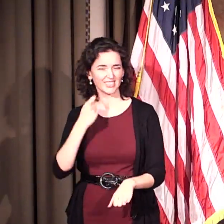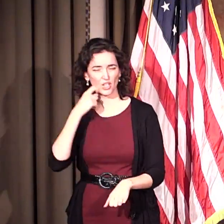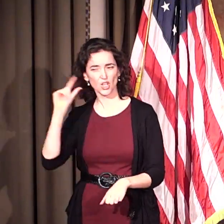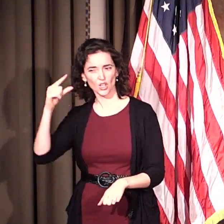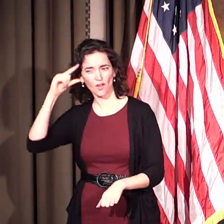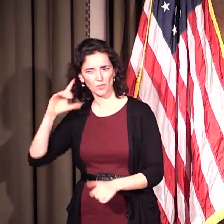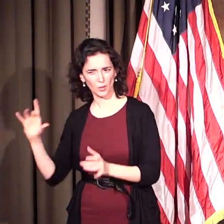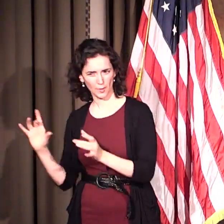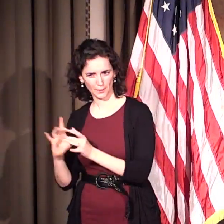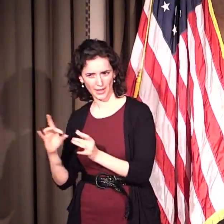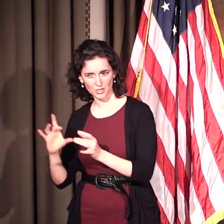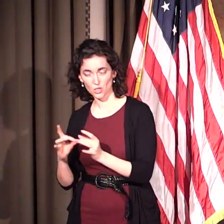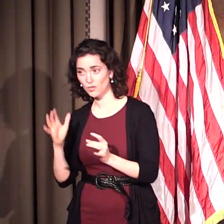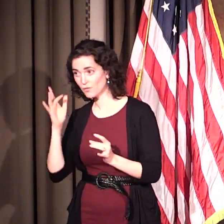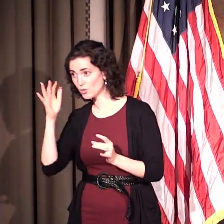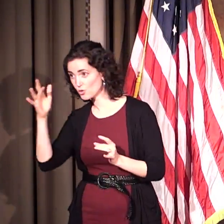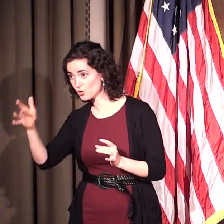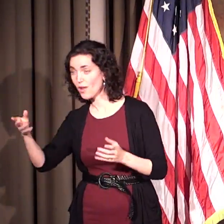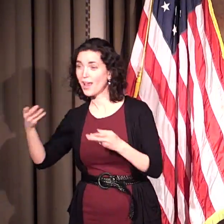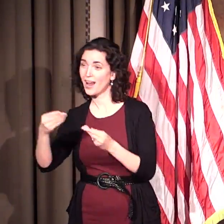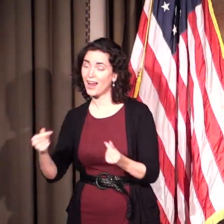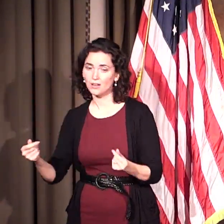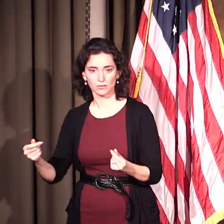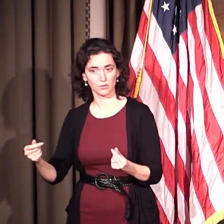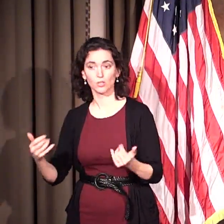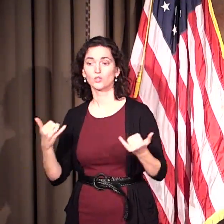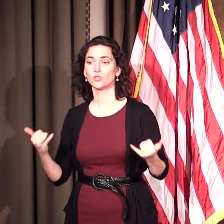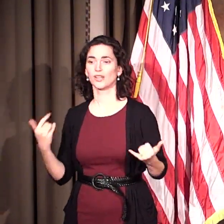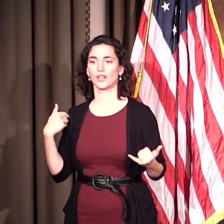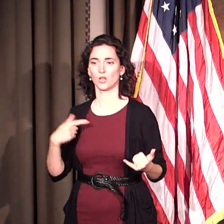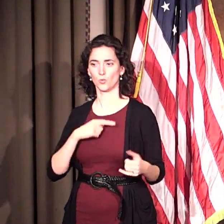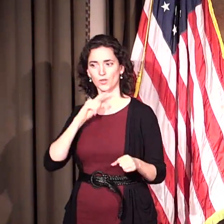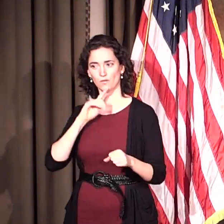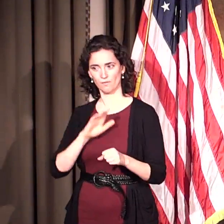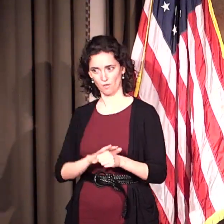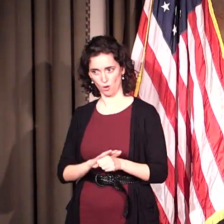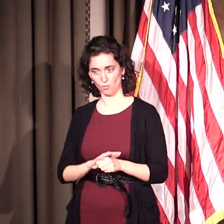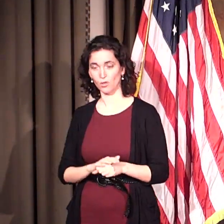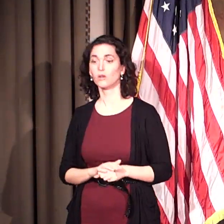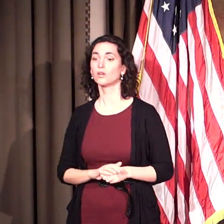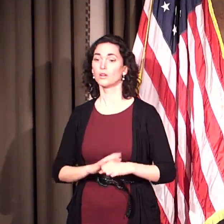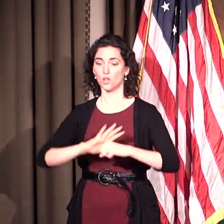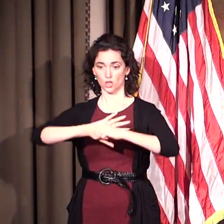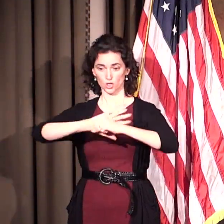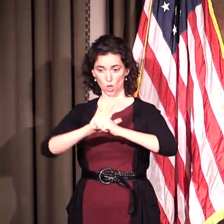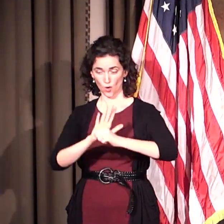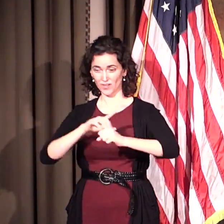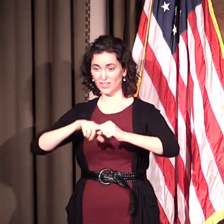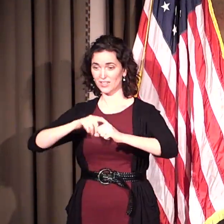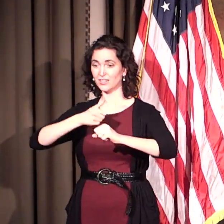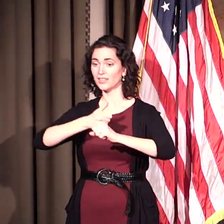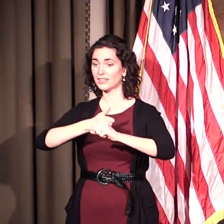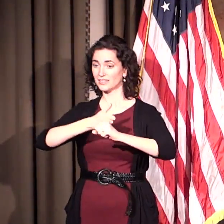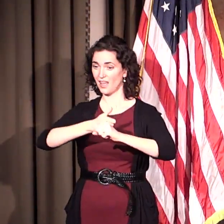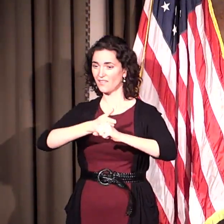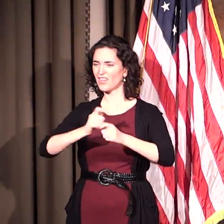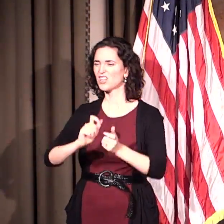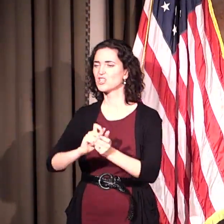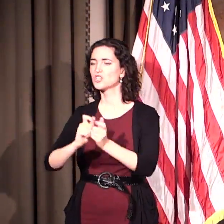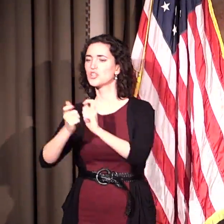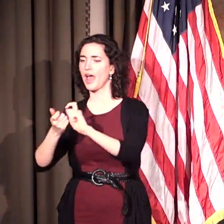to, and we are unfortunately confirming today 2 additional cases of the